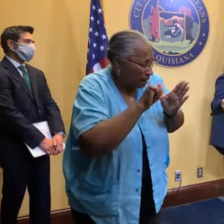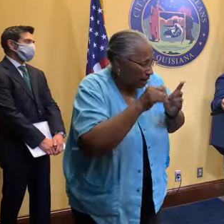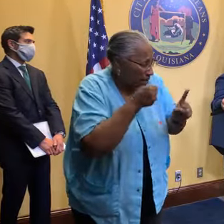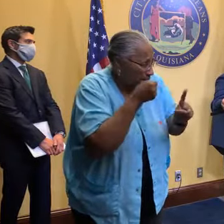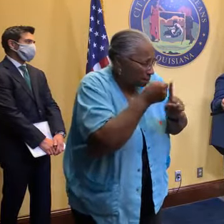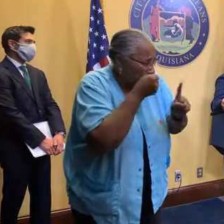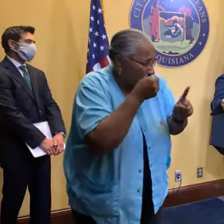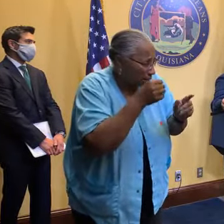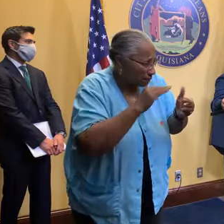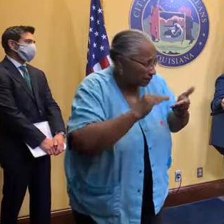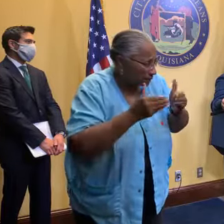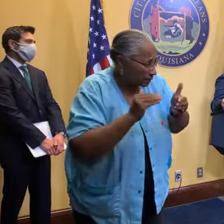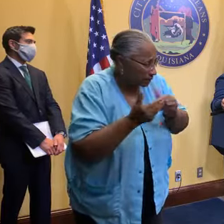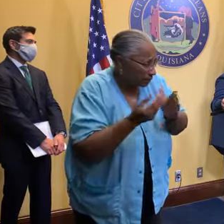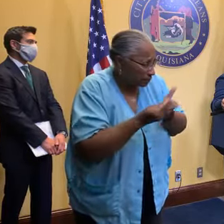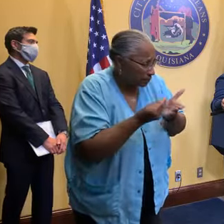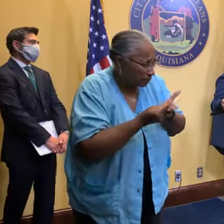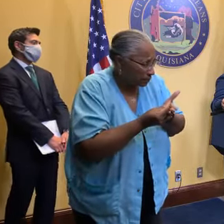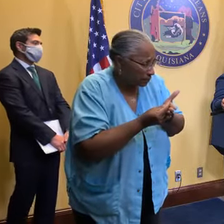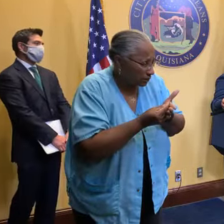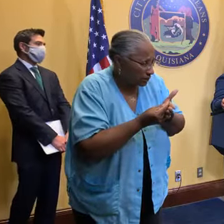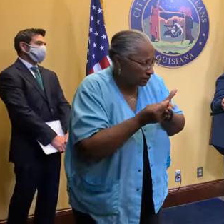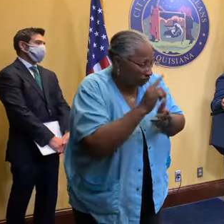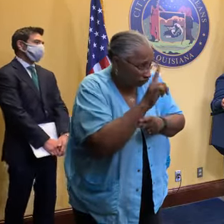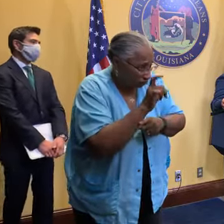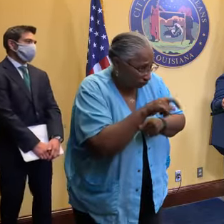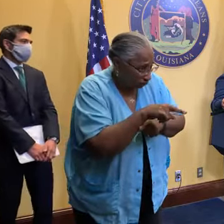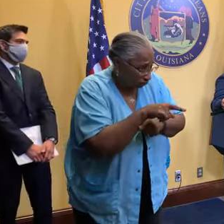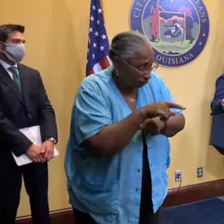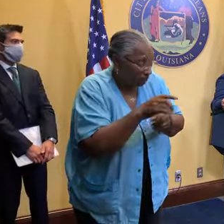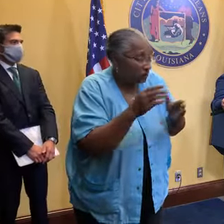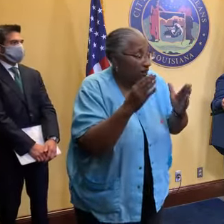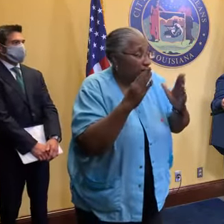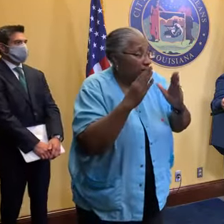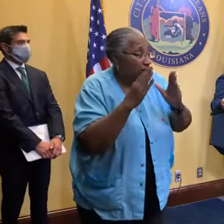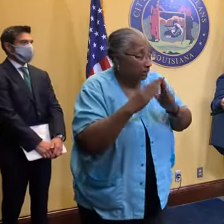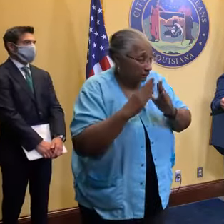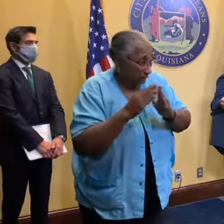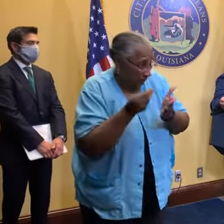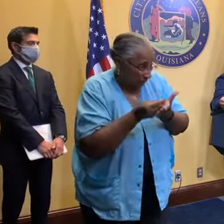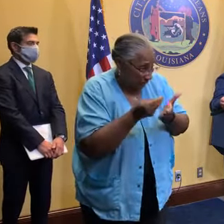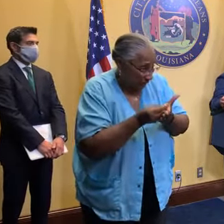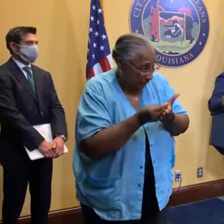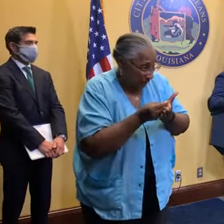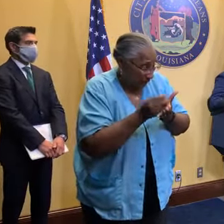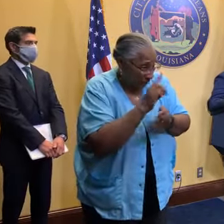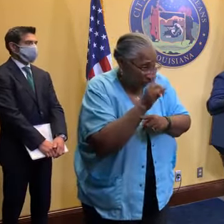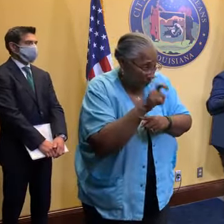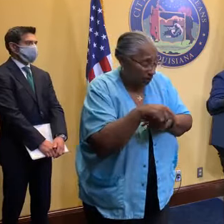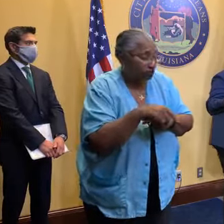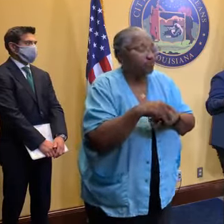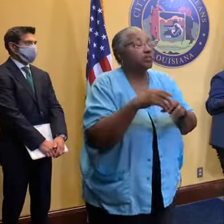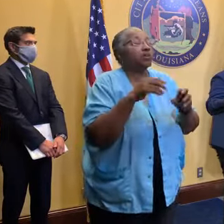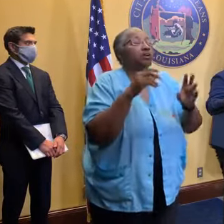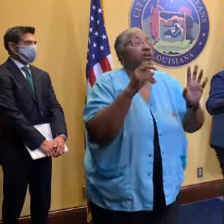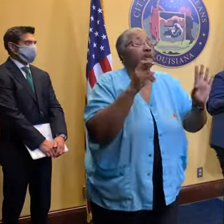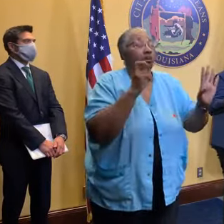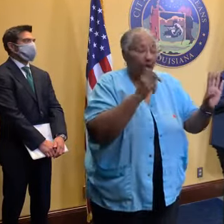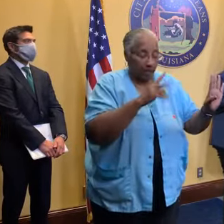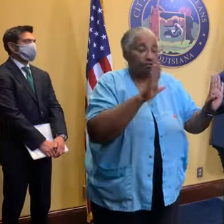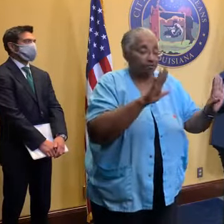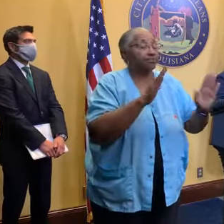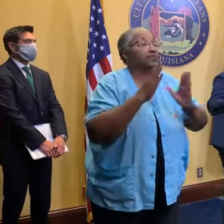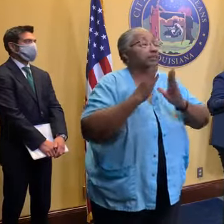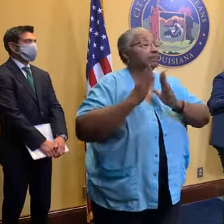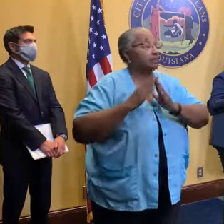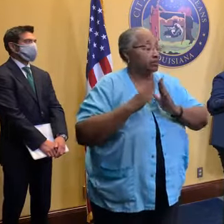will that impact the city budget and the city's money? So the city of New